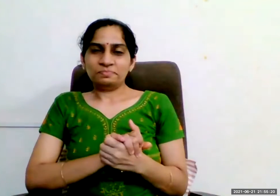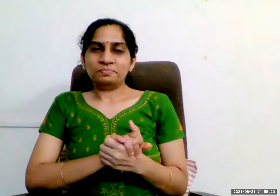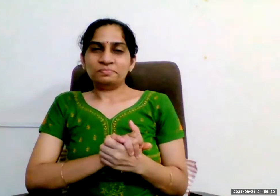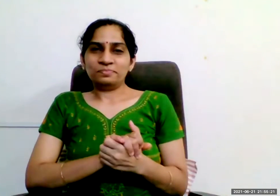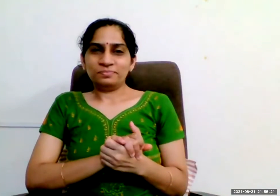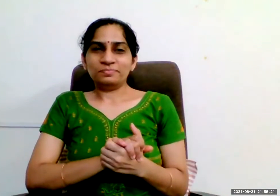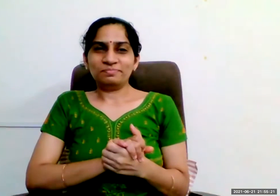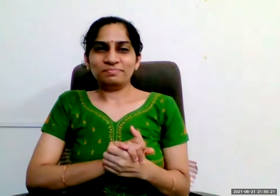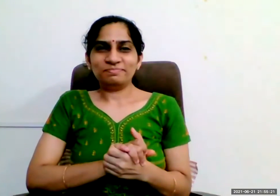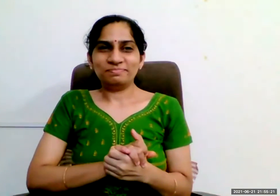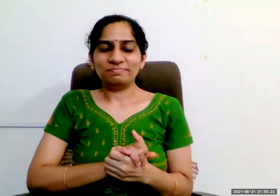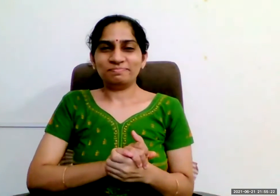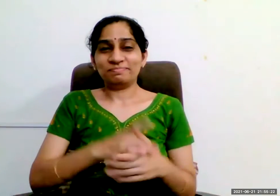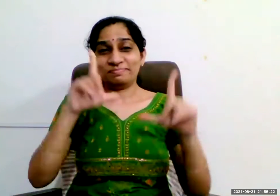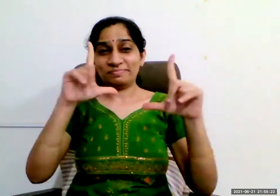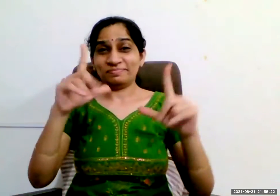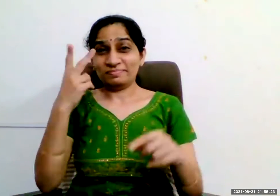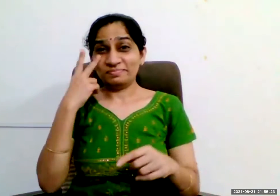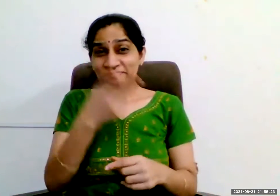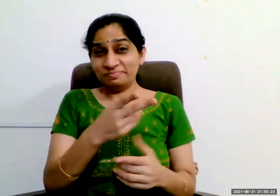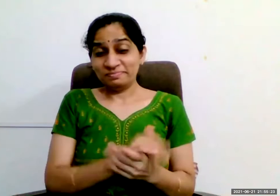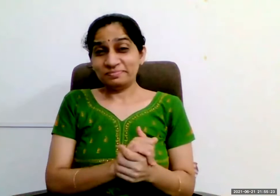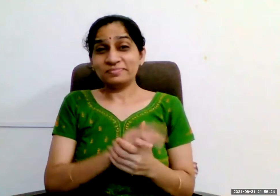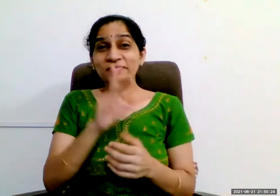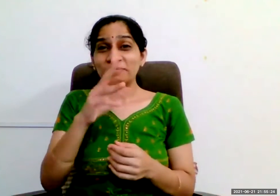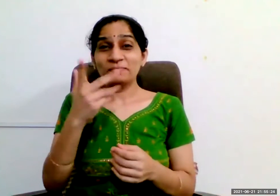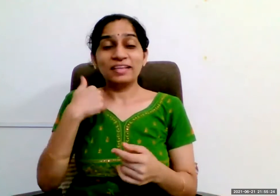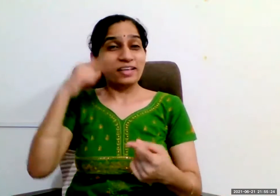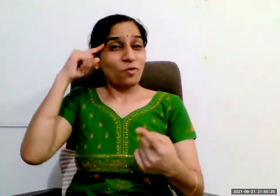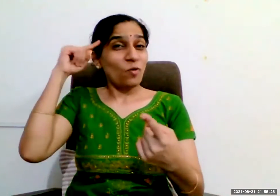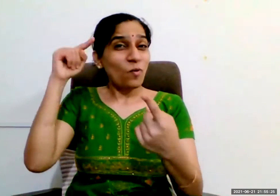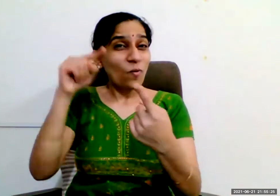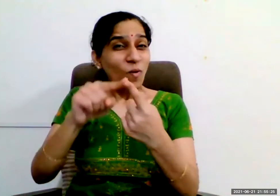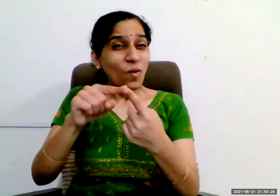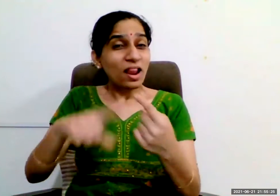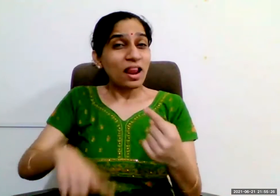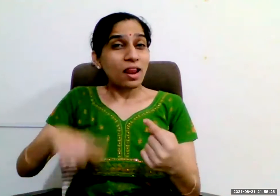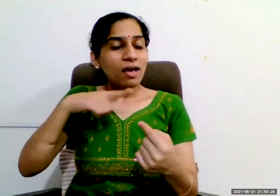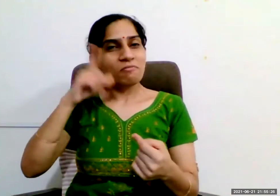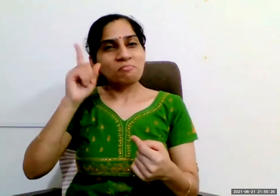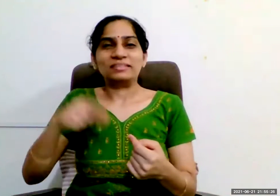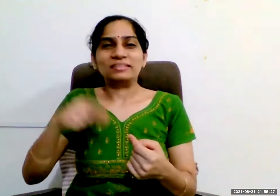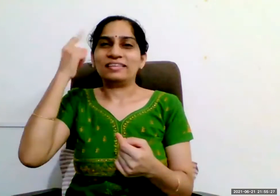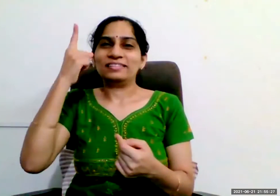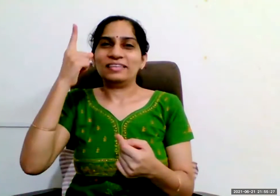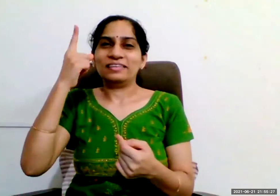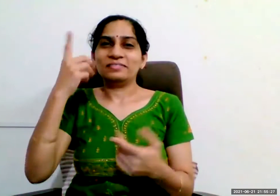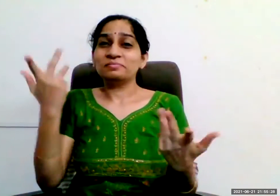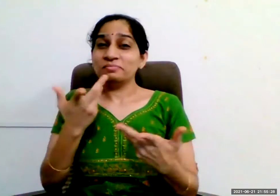So let us, my dear friends, understand our main goal in life. Otherwise, despite all scientific and